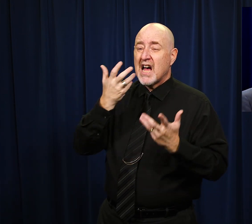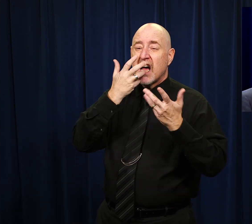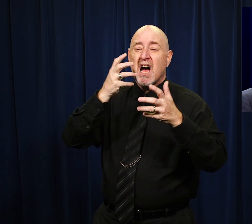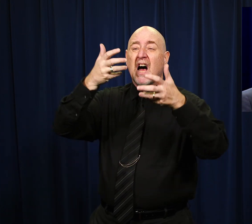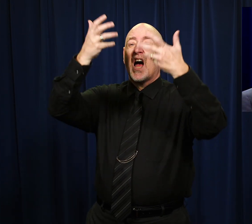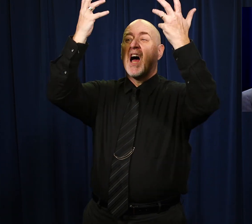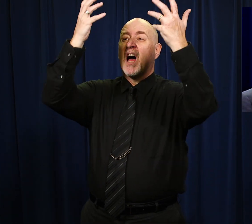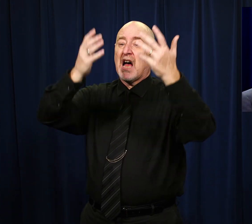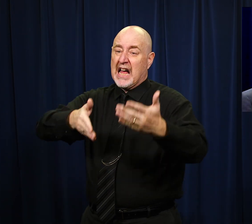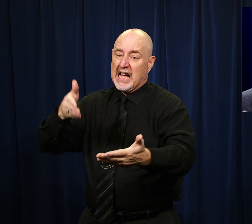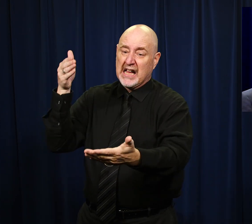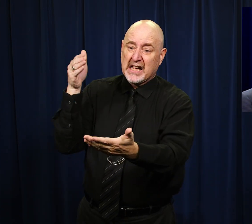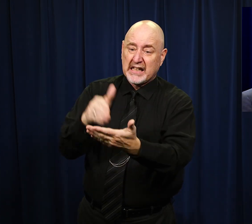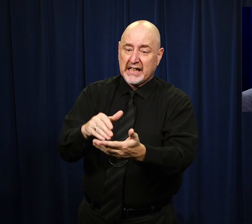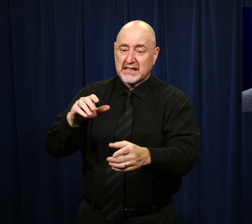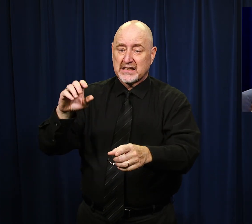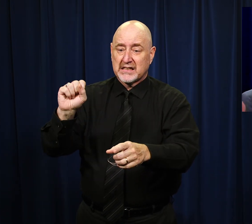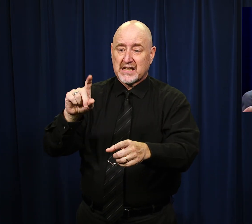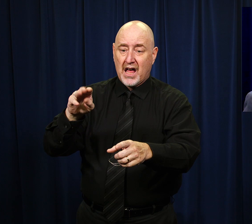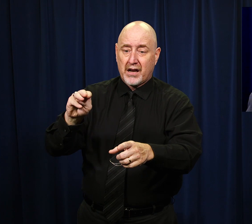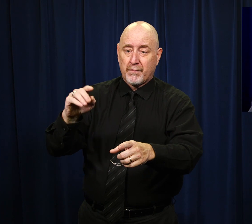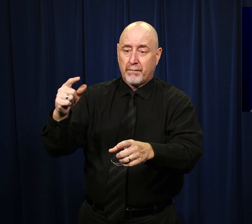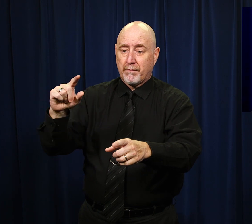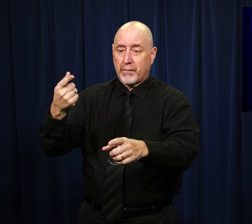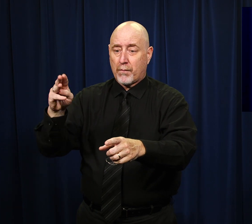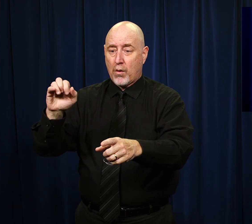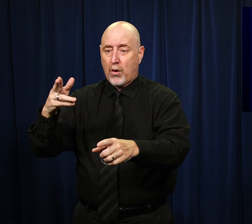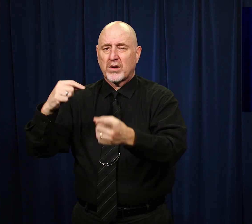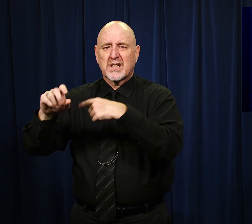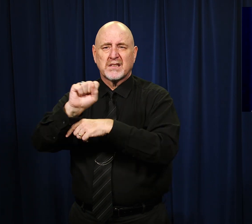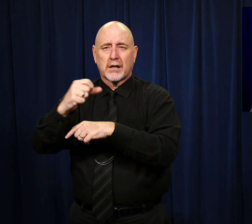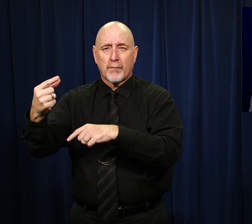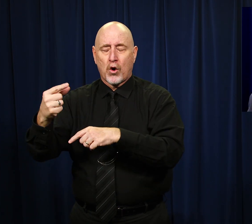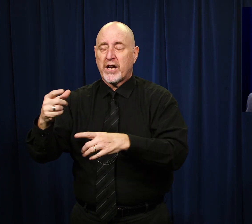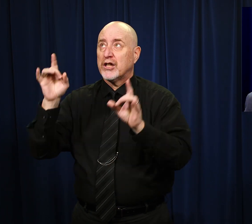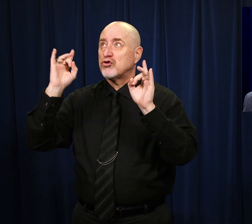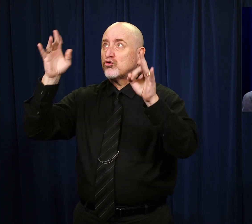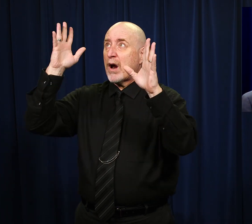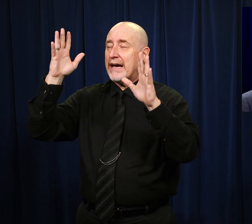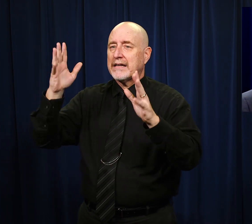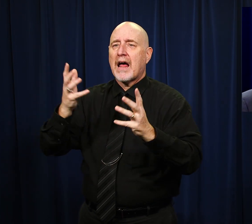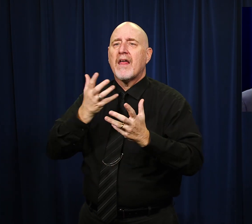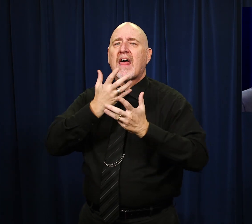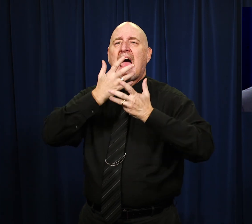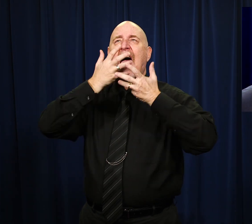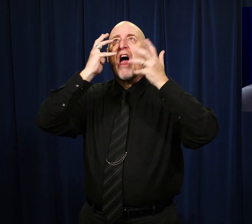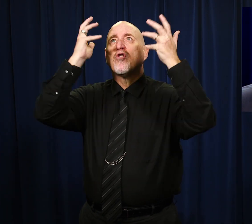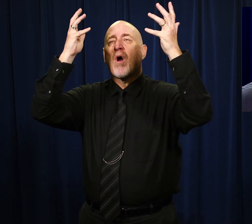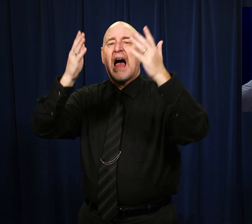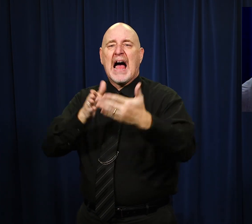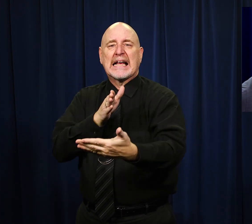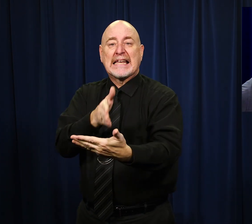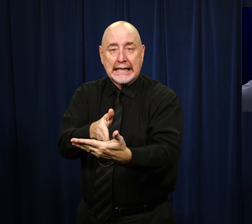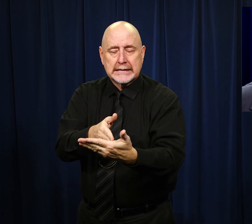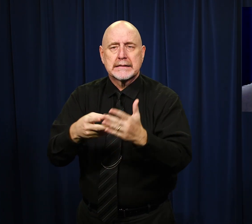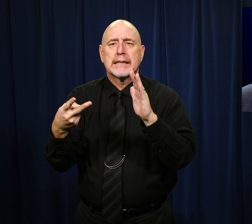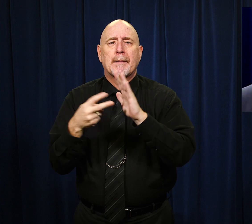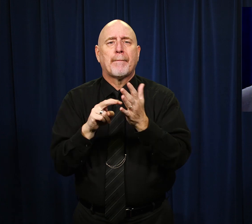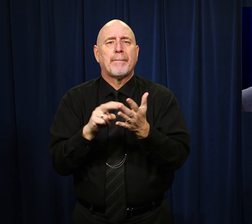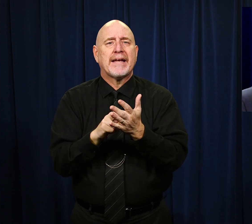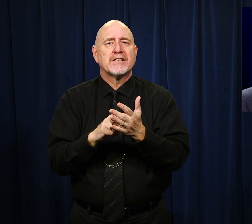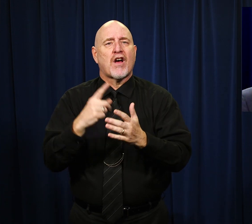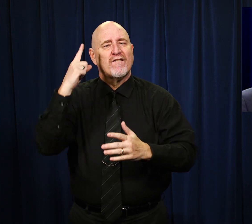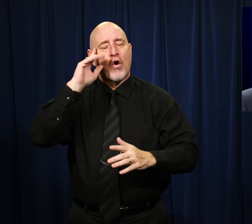Sodom and Gomorrah is great," and he goes on, but the outcry against, this literally means for